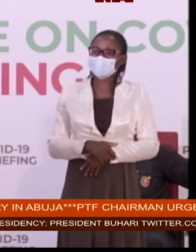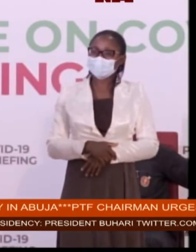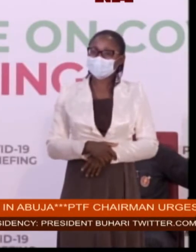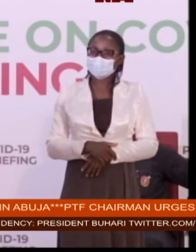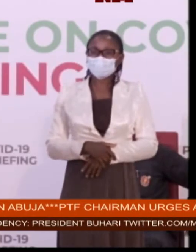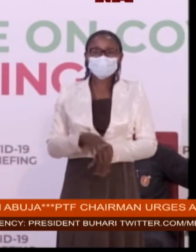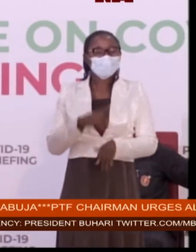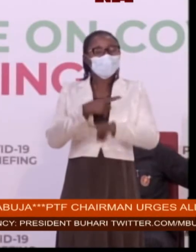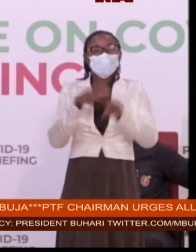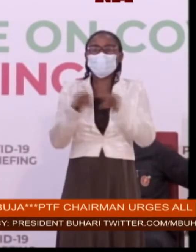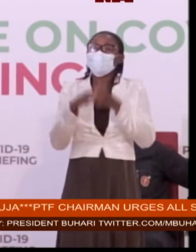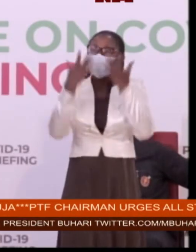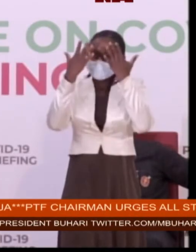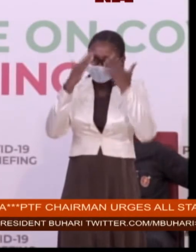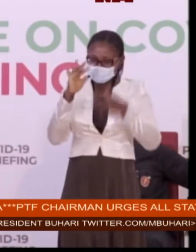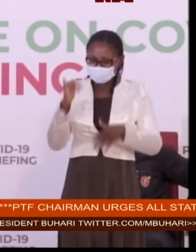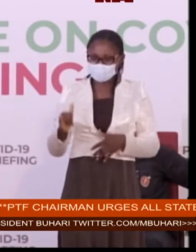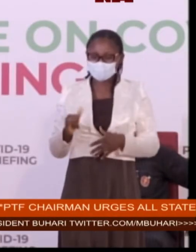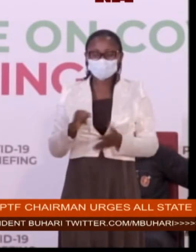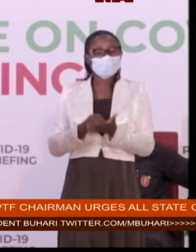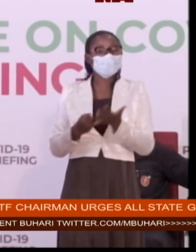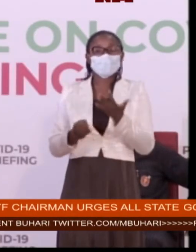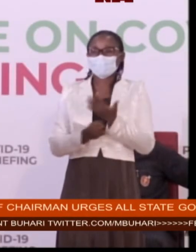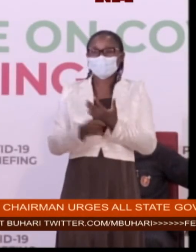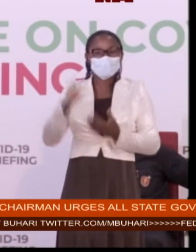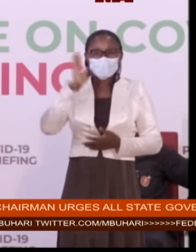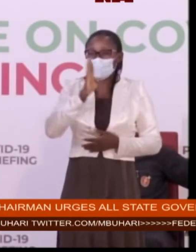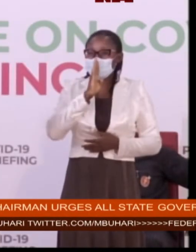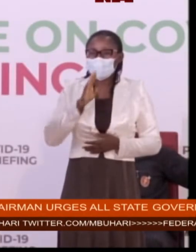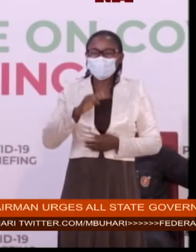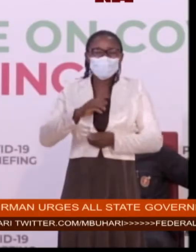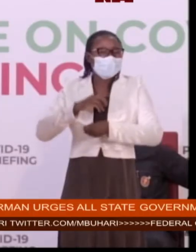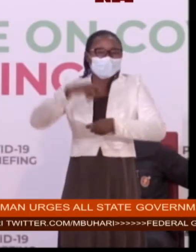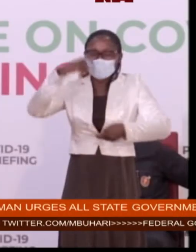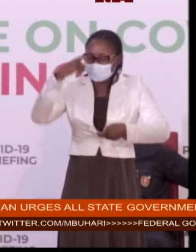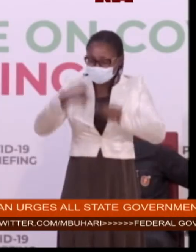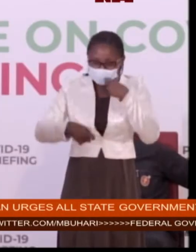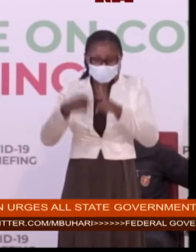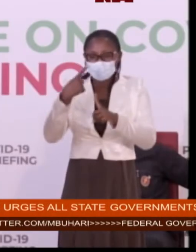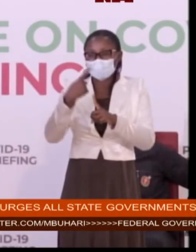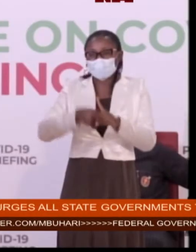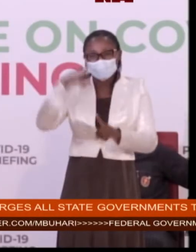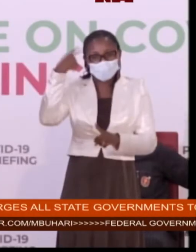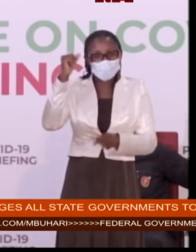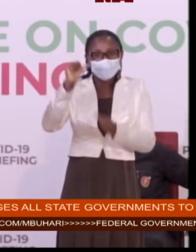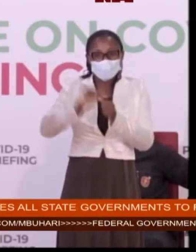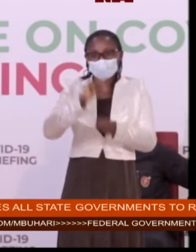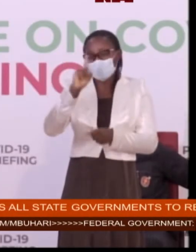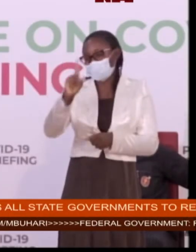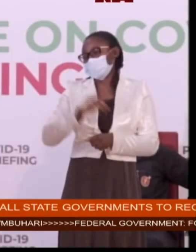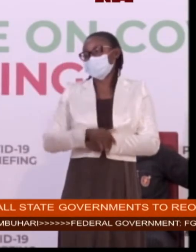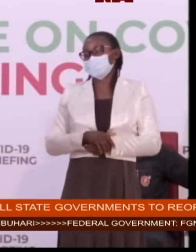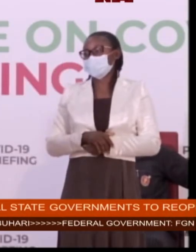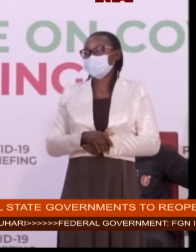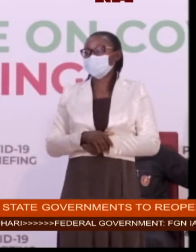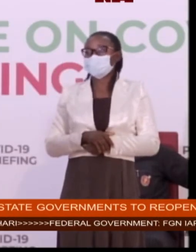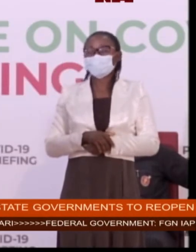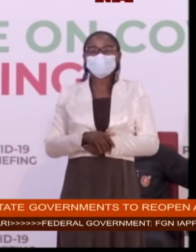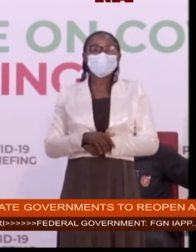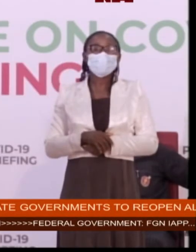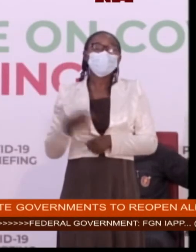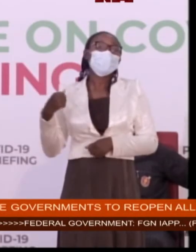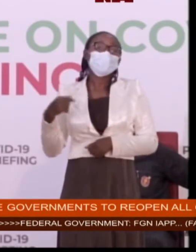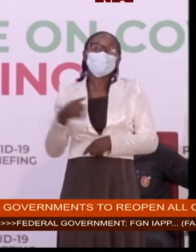So unfortunately, January will be a tough month for all of us. It will be tough, but we still have